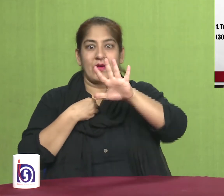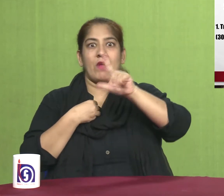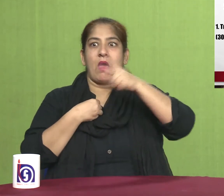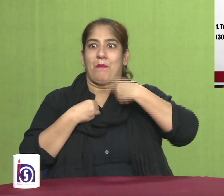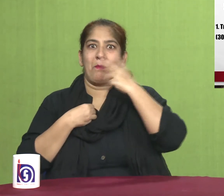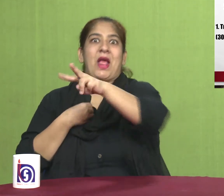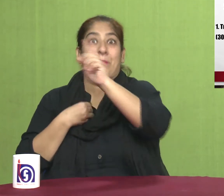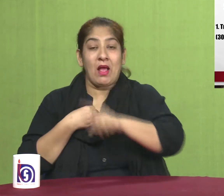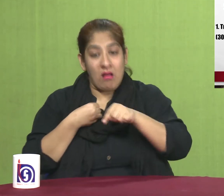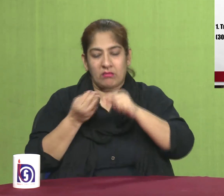that amount to the bank.